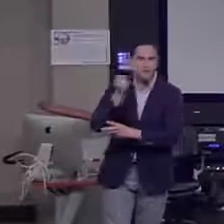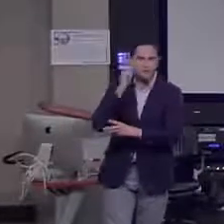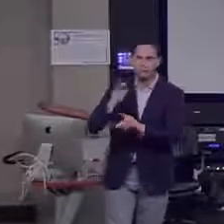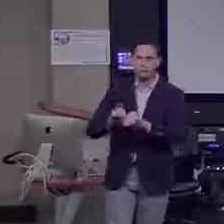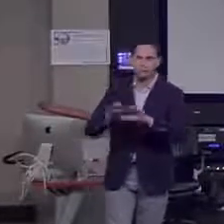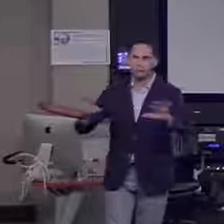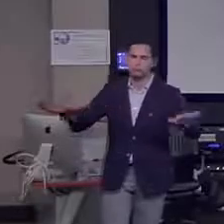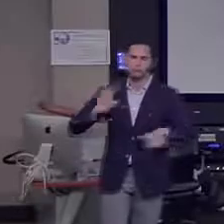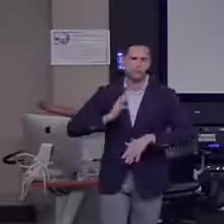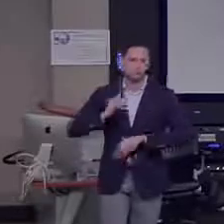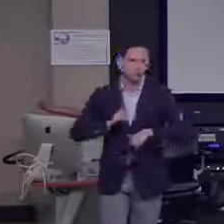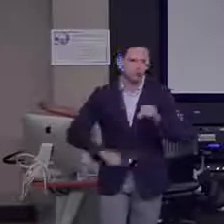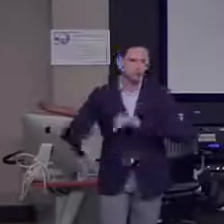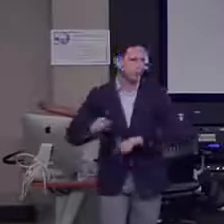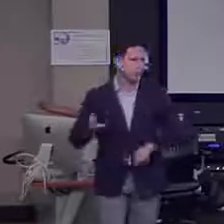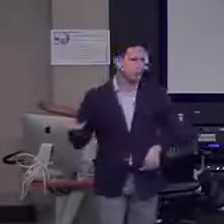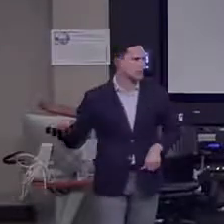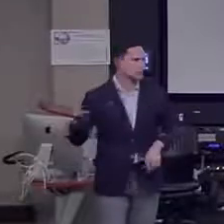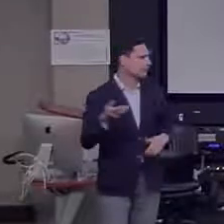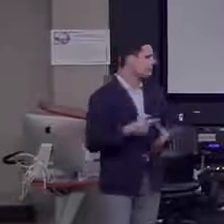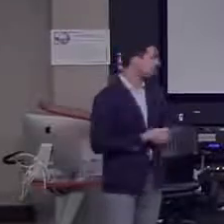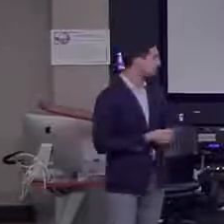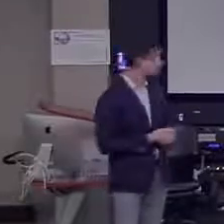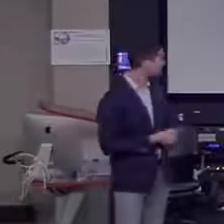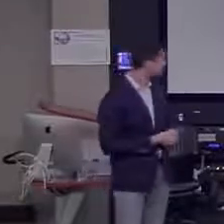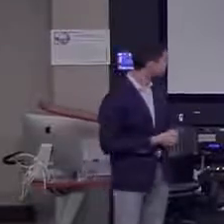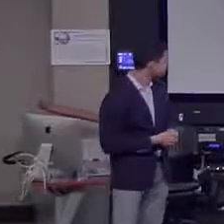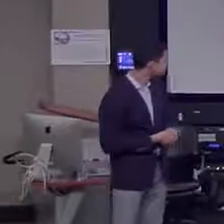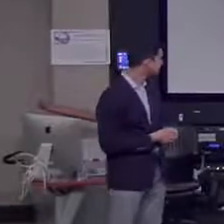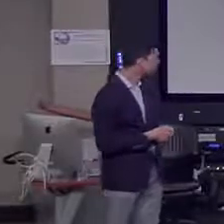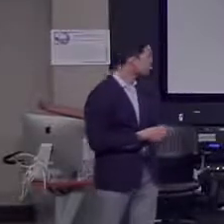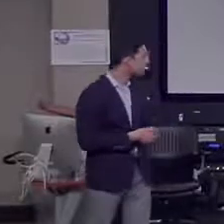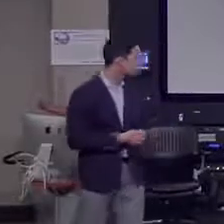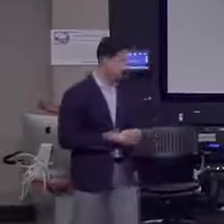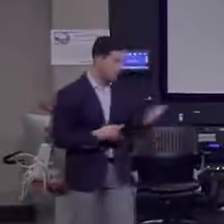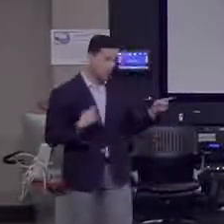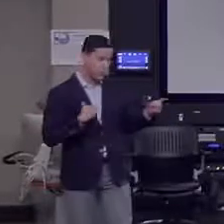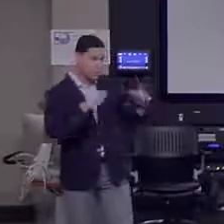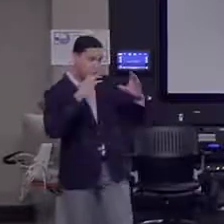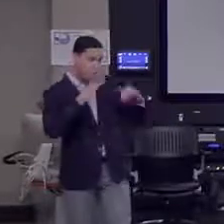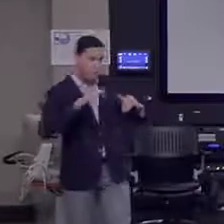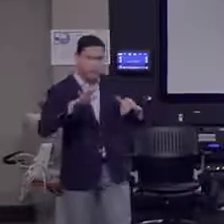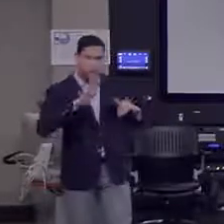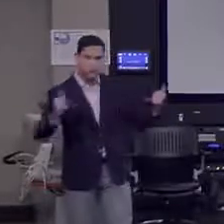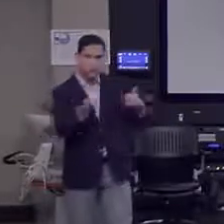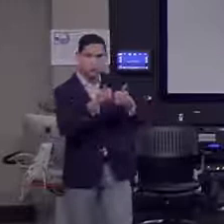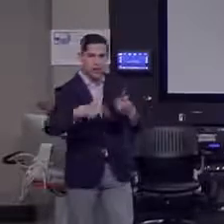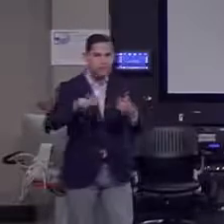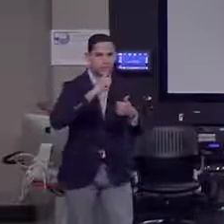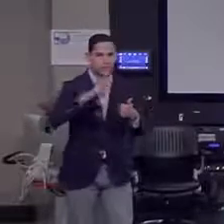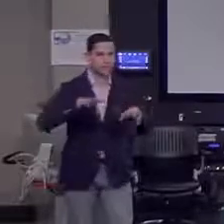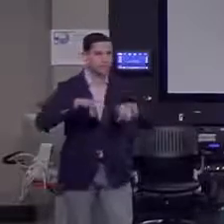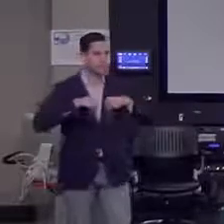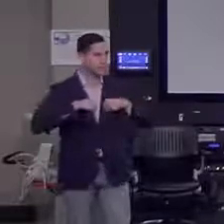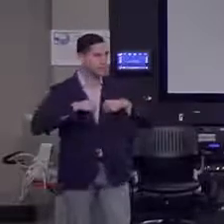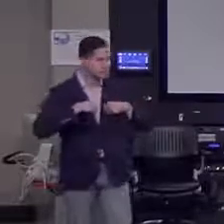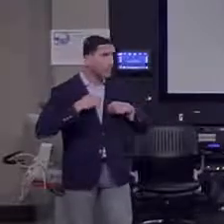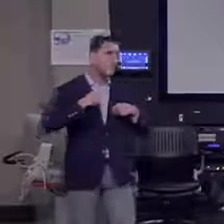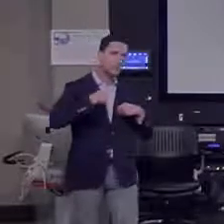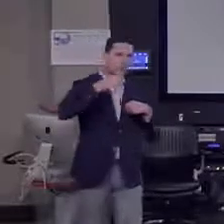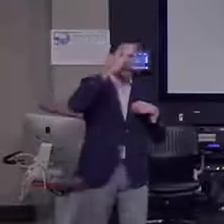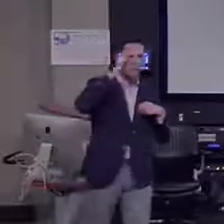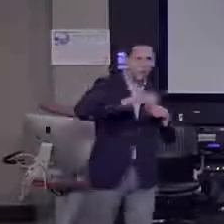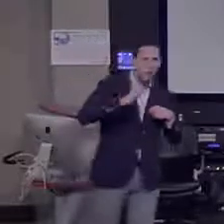science. We hope you're going to join us in this. We understand that we're asking everyone here to engage